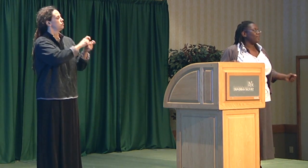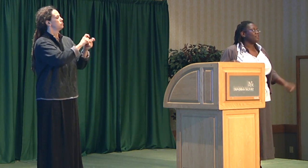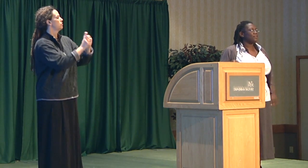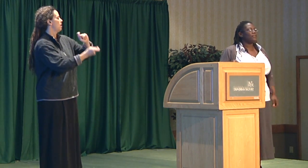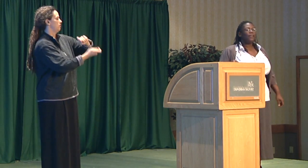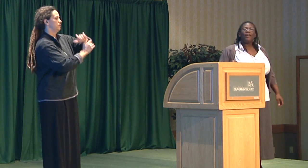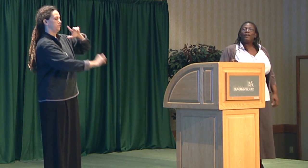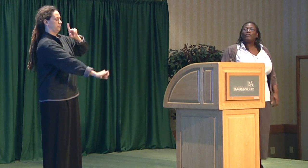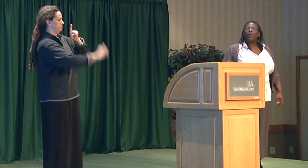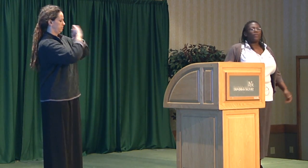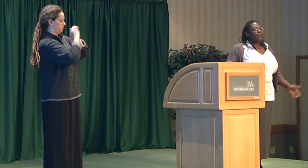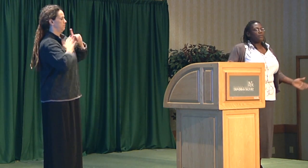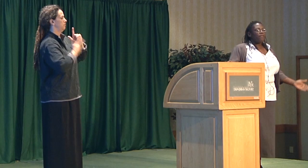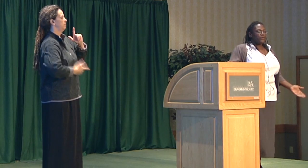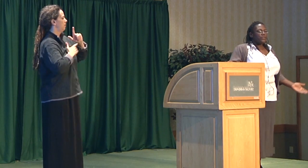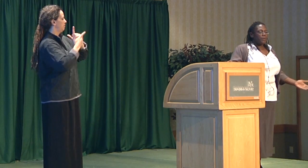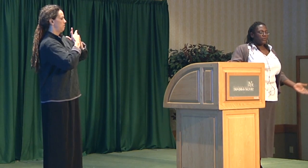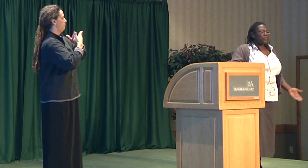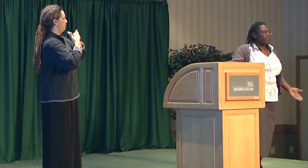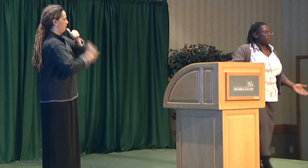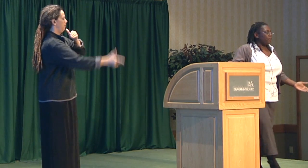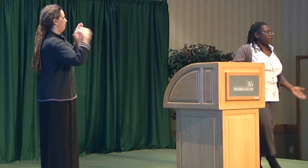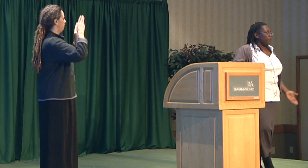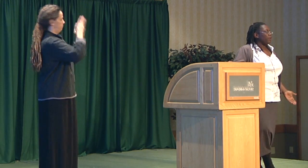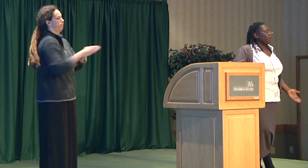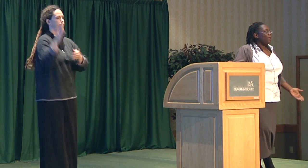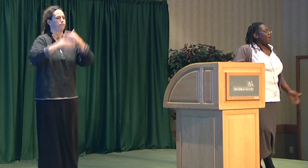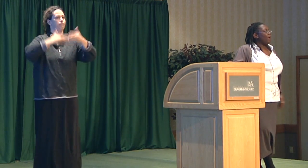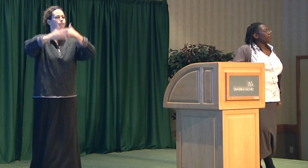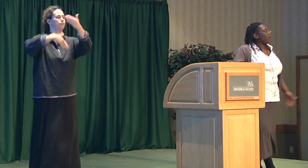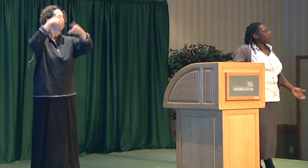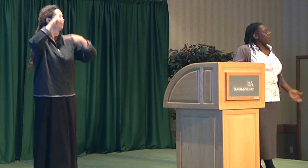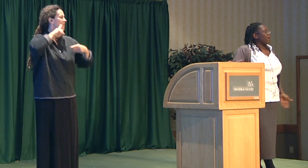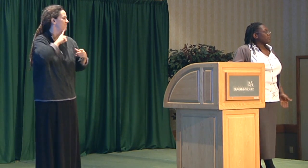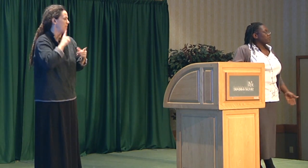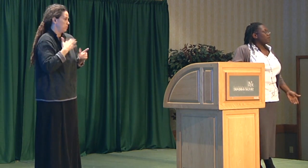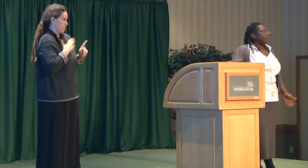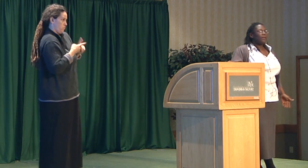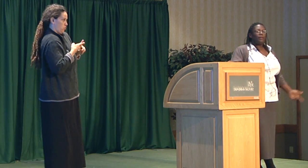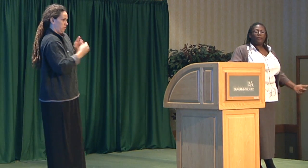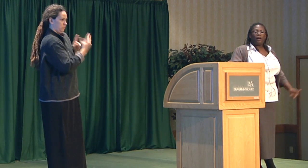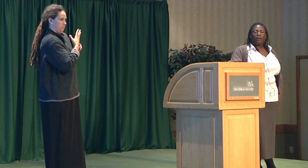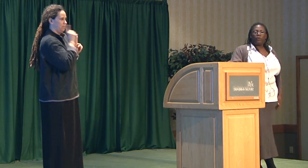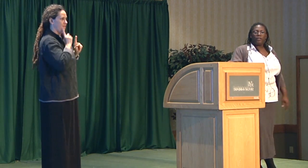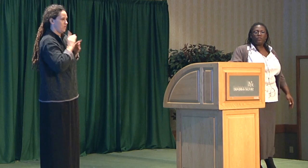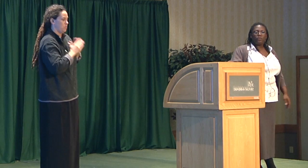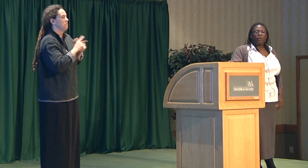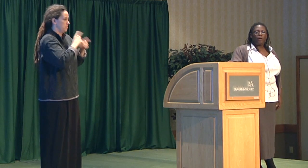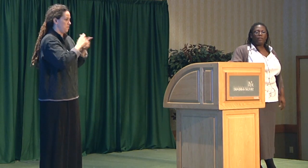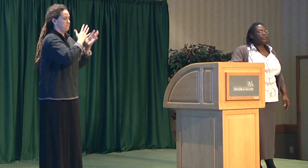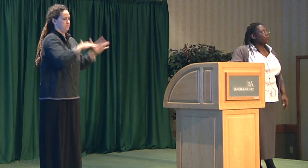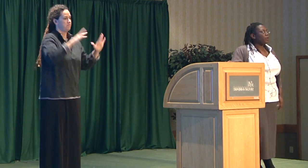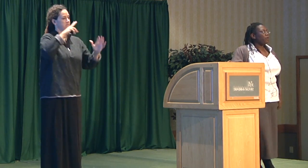in that instant. So that was my first exposure to the deaf community. After graduating high school, I immediately went